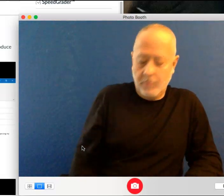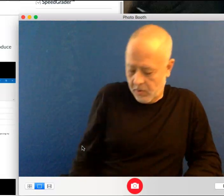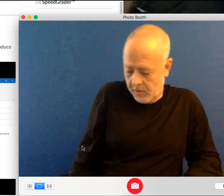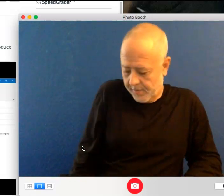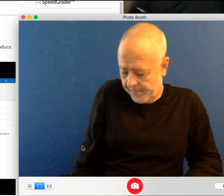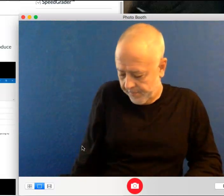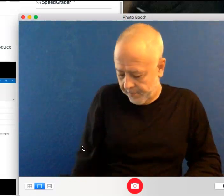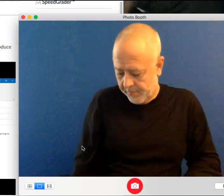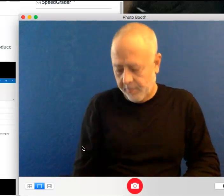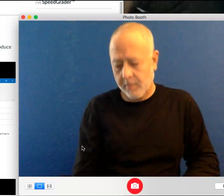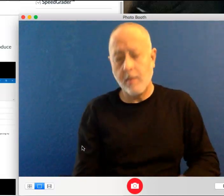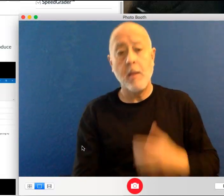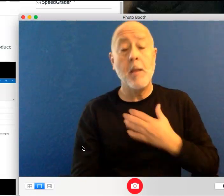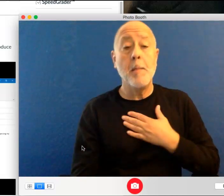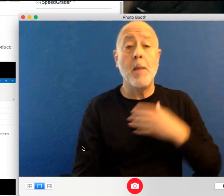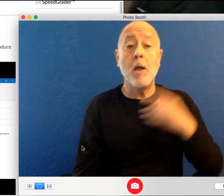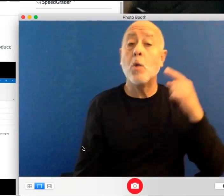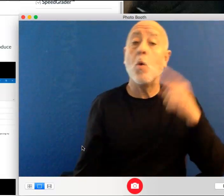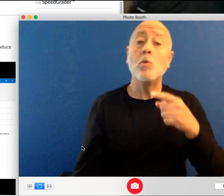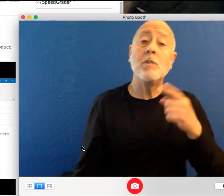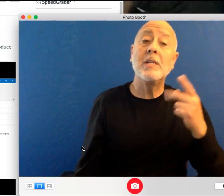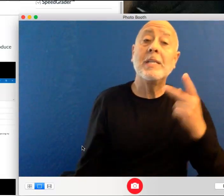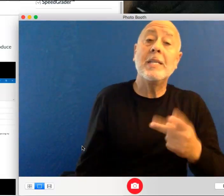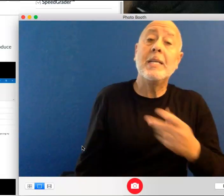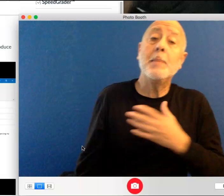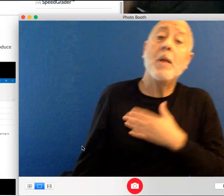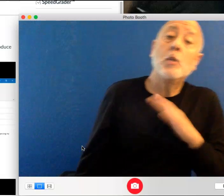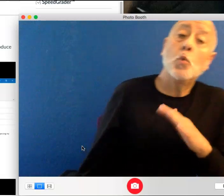My goals are to keep my school